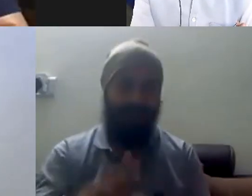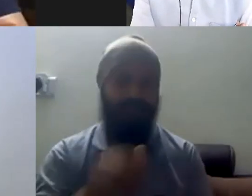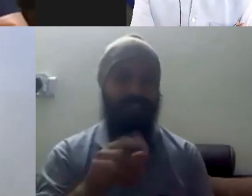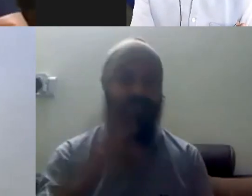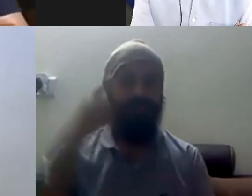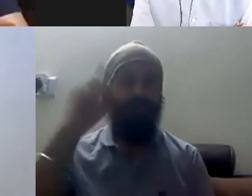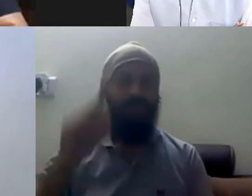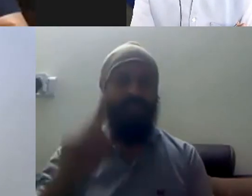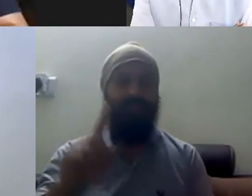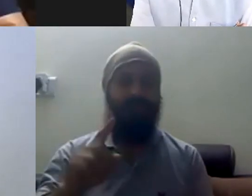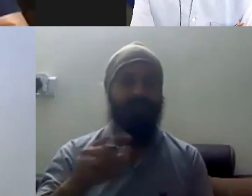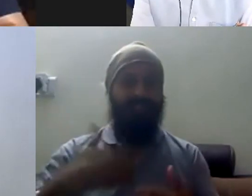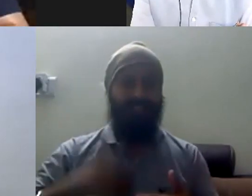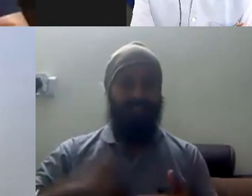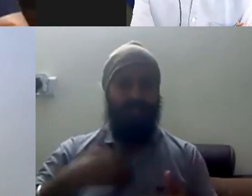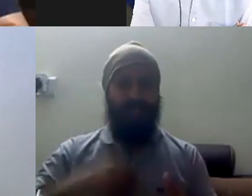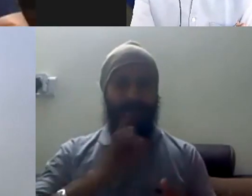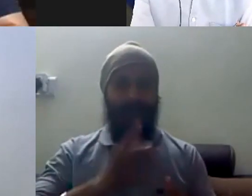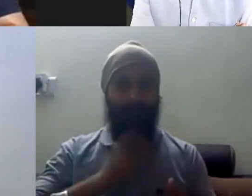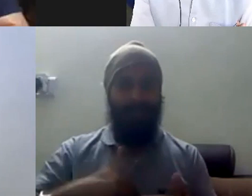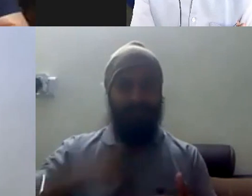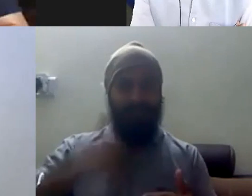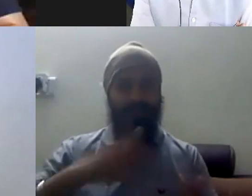Okay, so I have 3 questions.